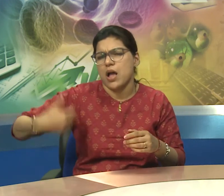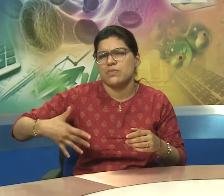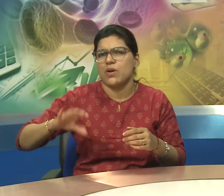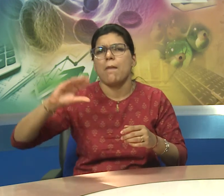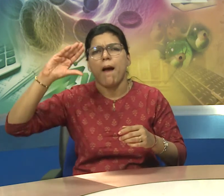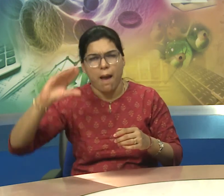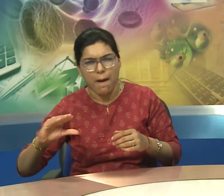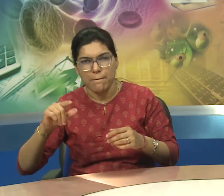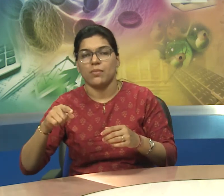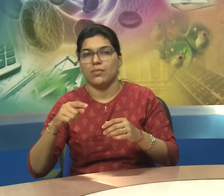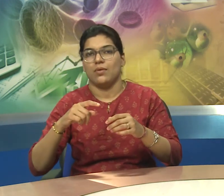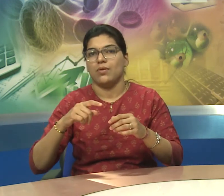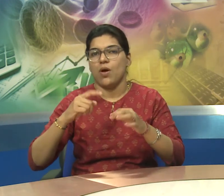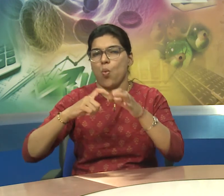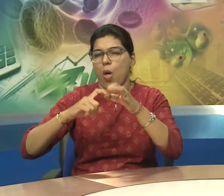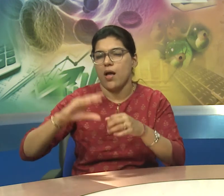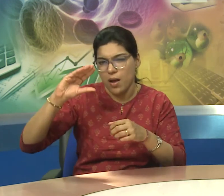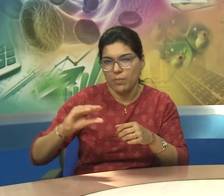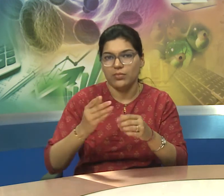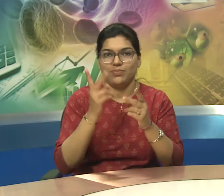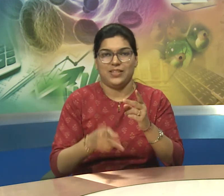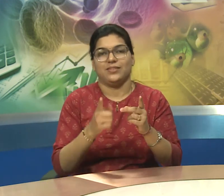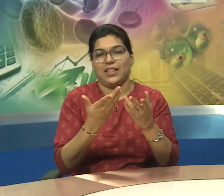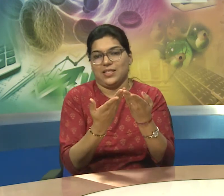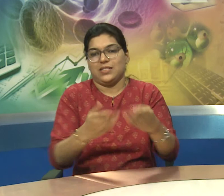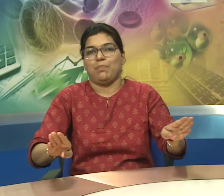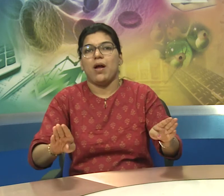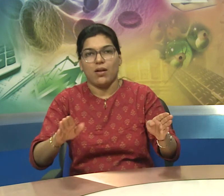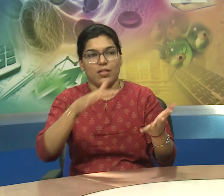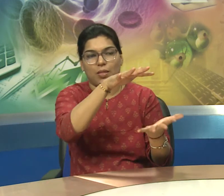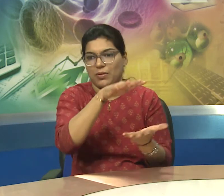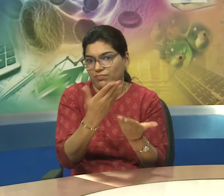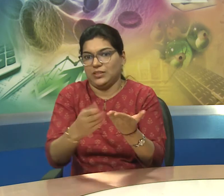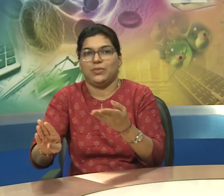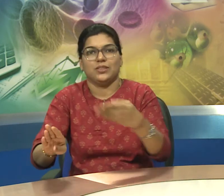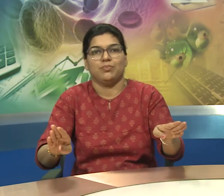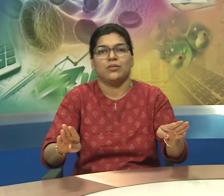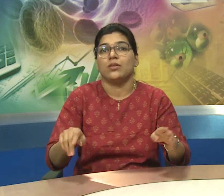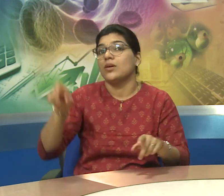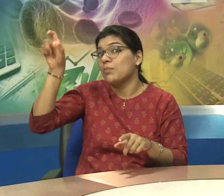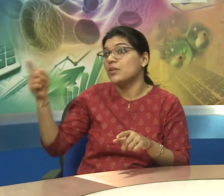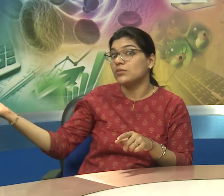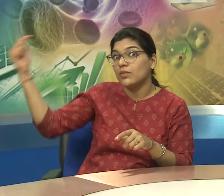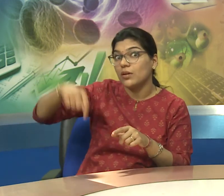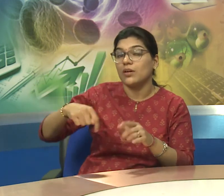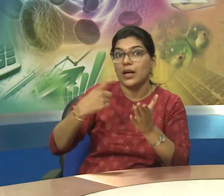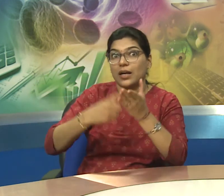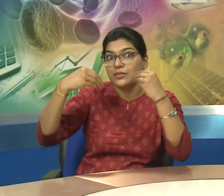of same quantity or quality, size and weight, etc.